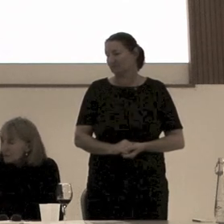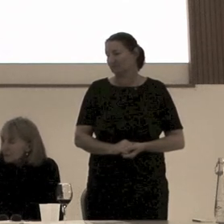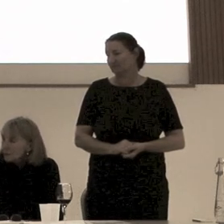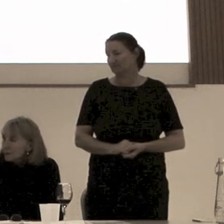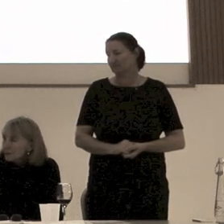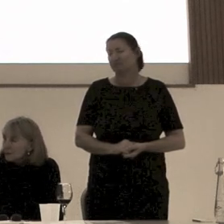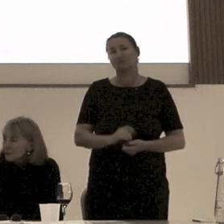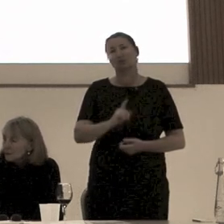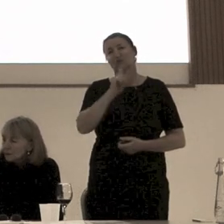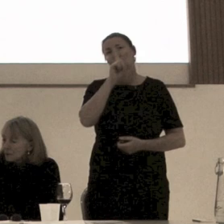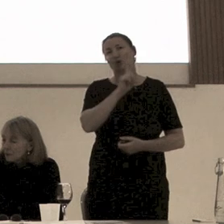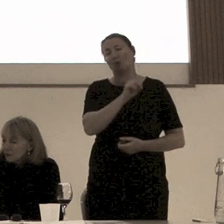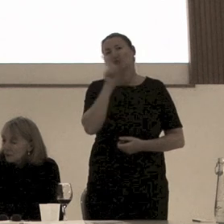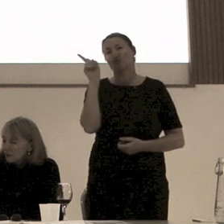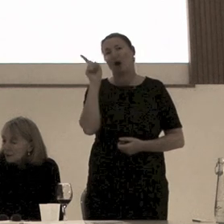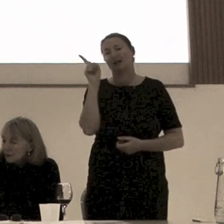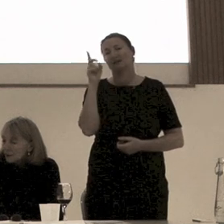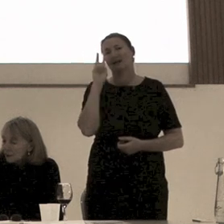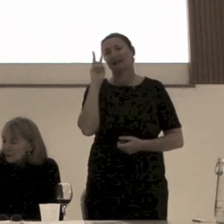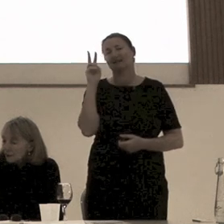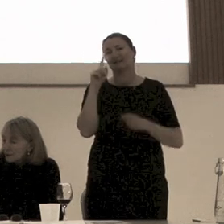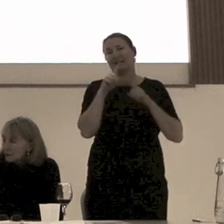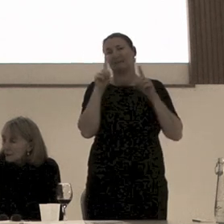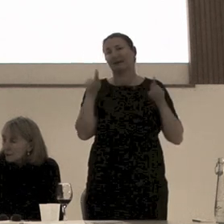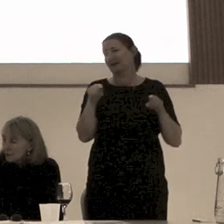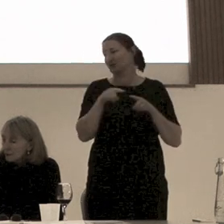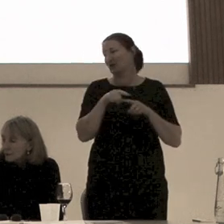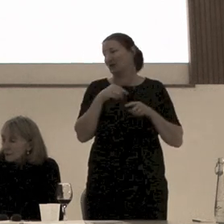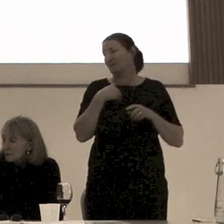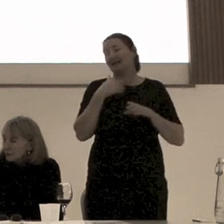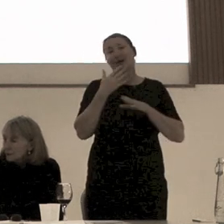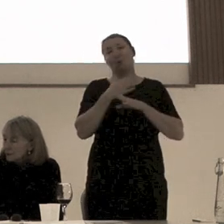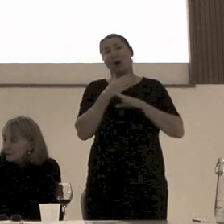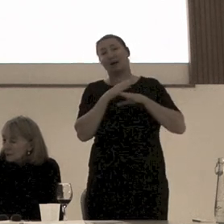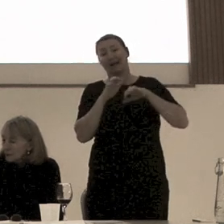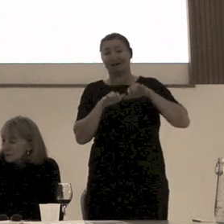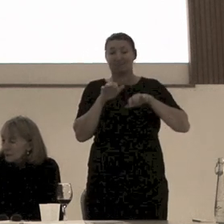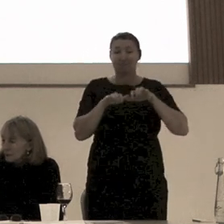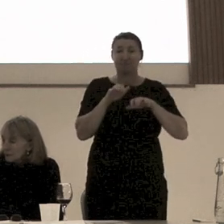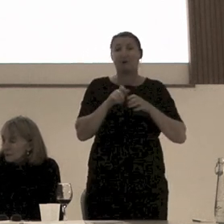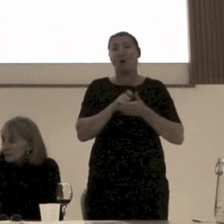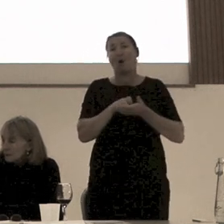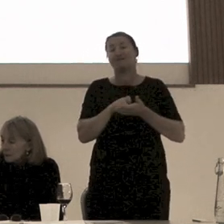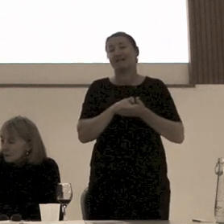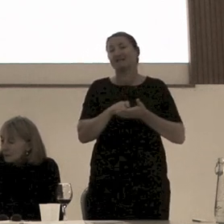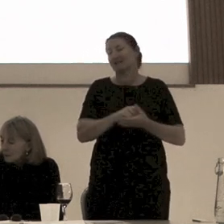The top right hand corner has been working in the office,